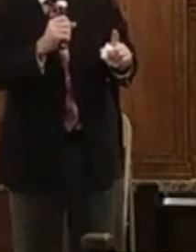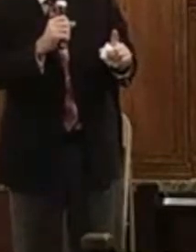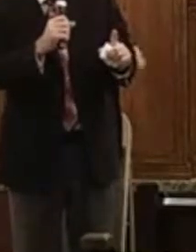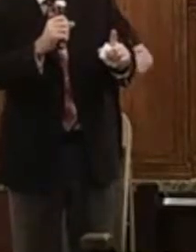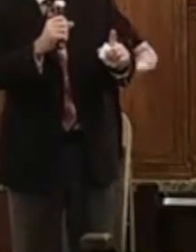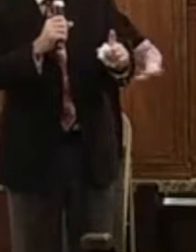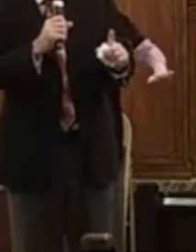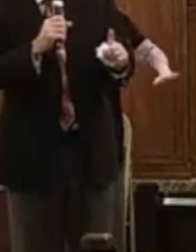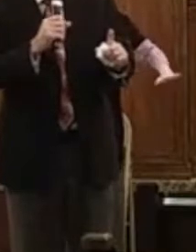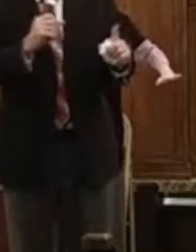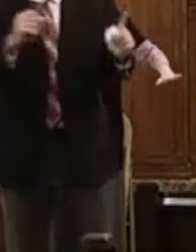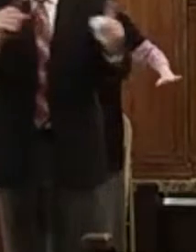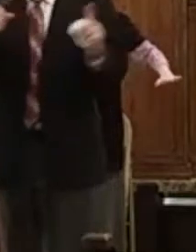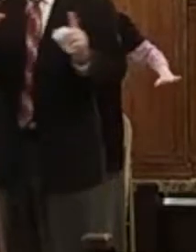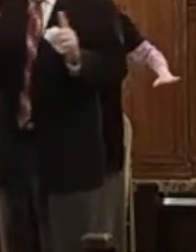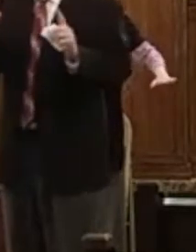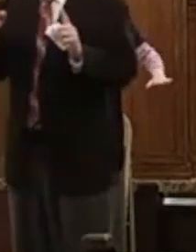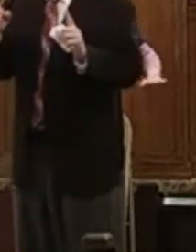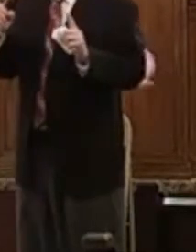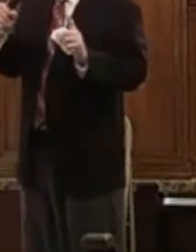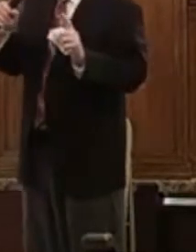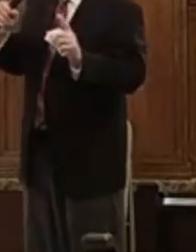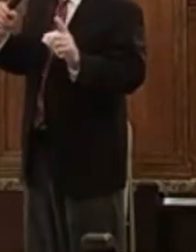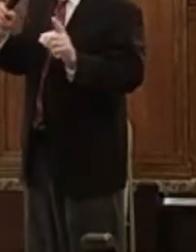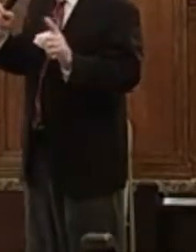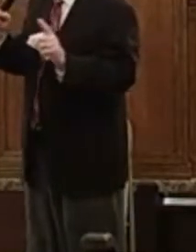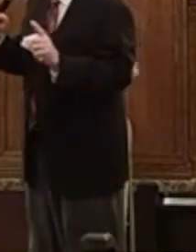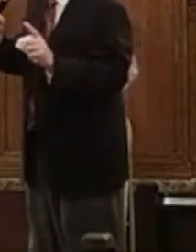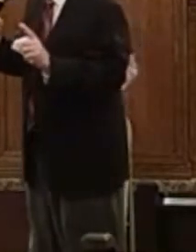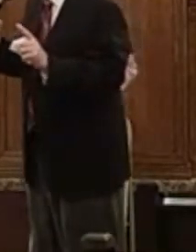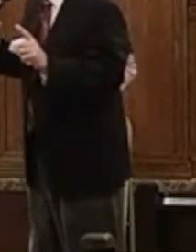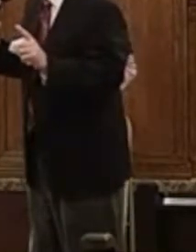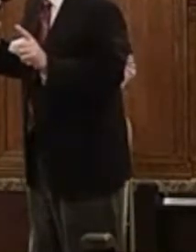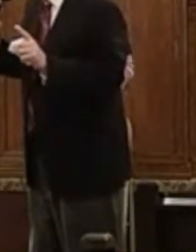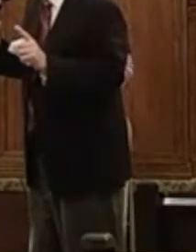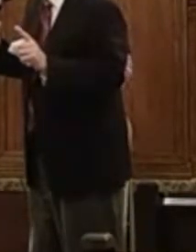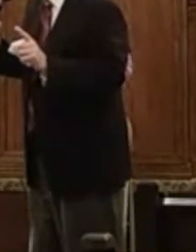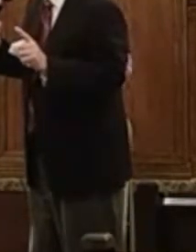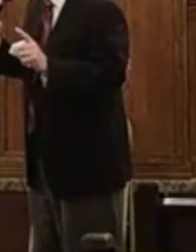Oh, hallelujah. What made that desert spot holy? Hallelujah.